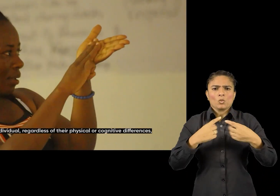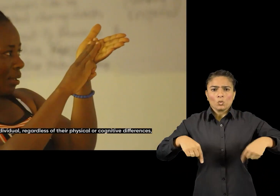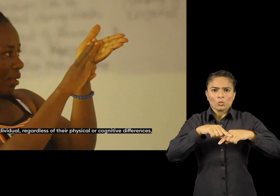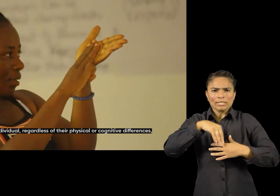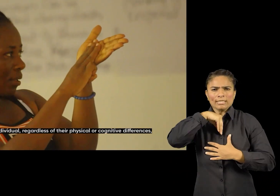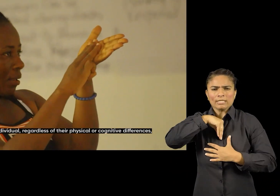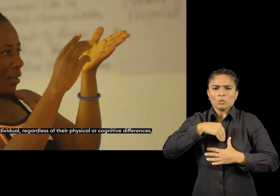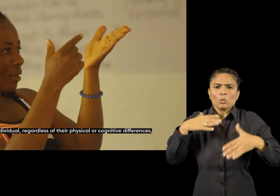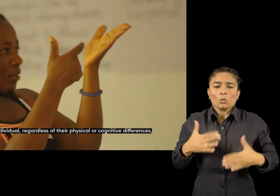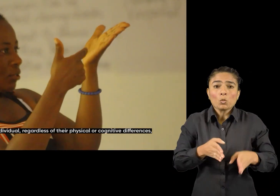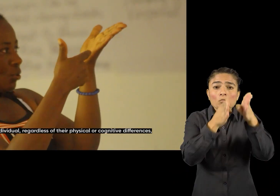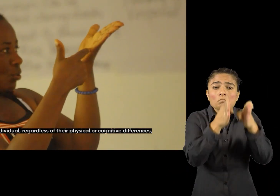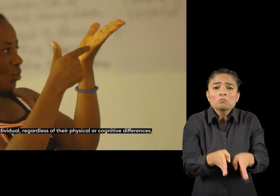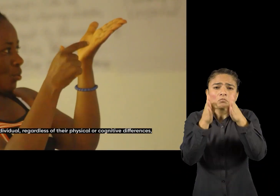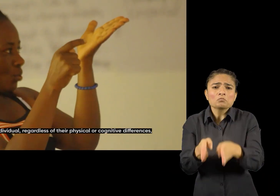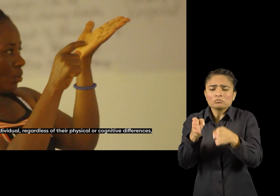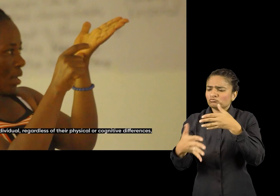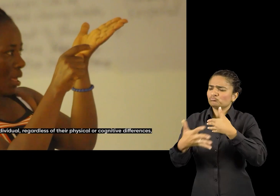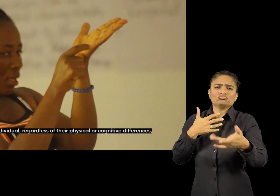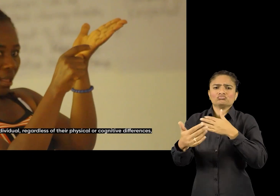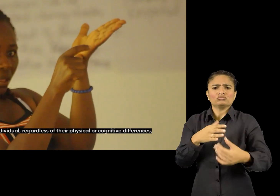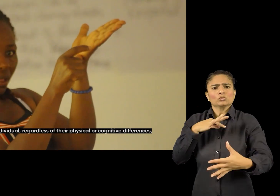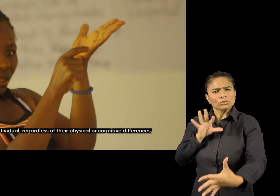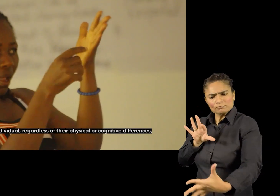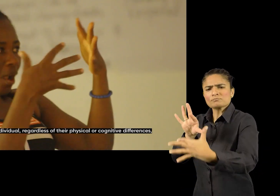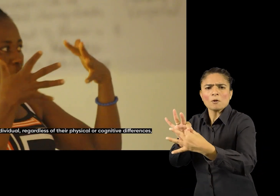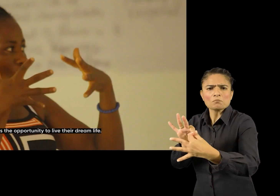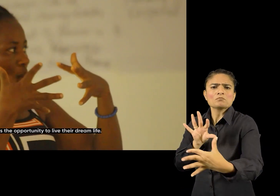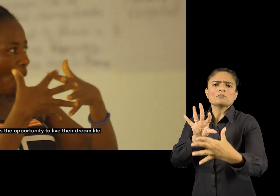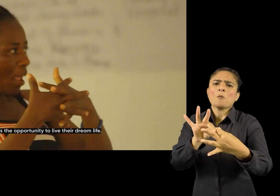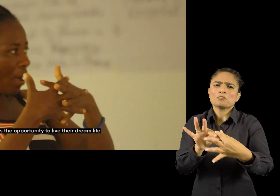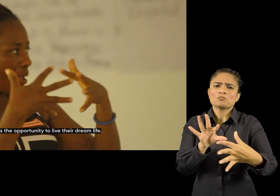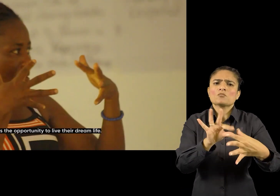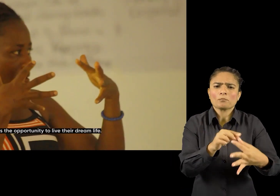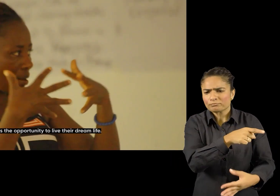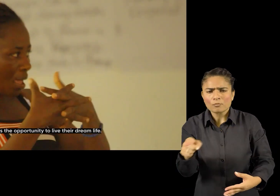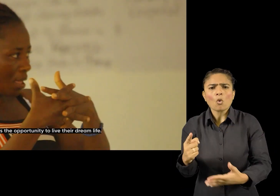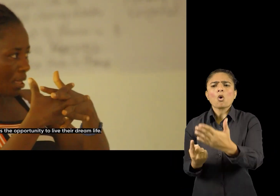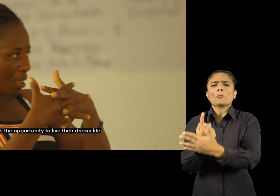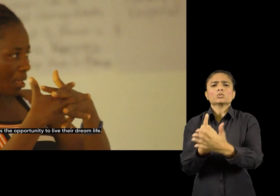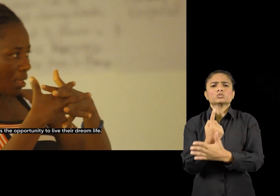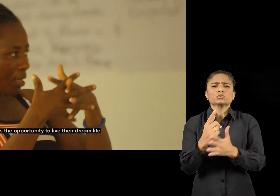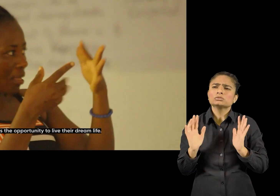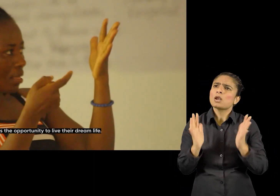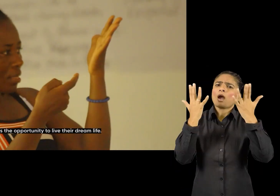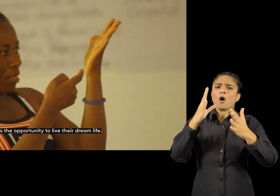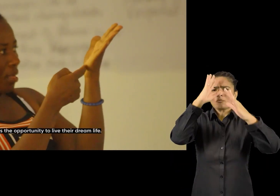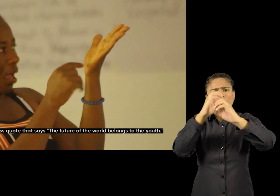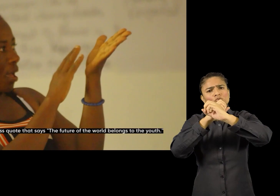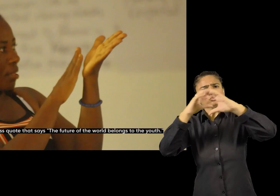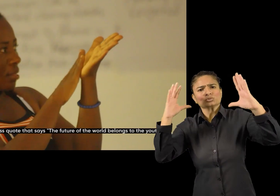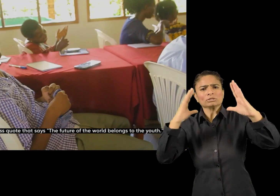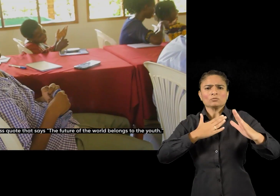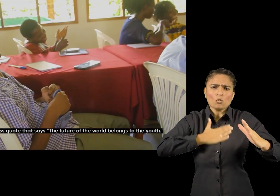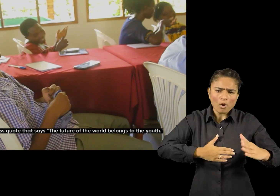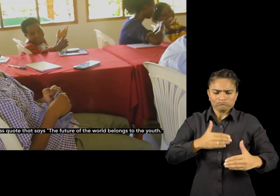every individual, regardless of their physical or cognitive differences, deserves the opportunity to live their dream life.